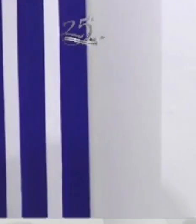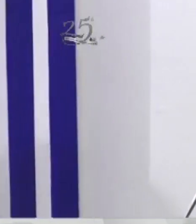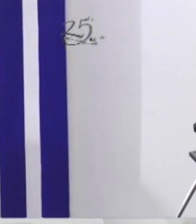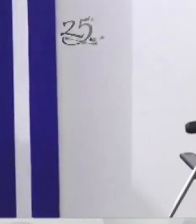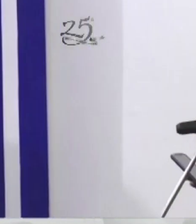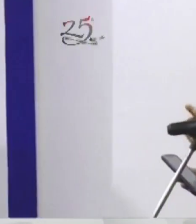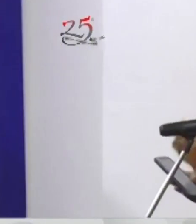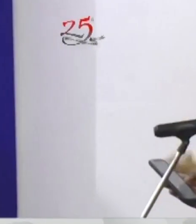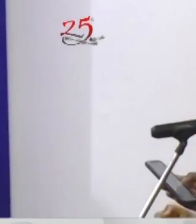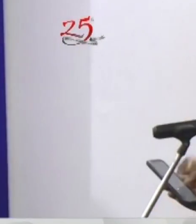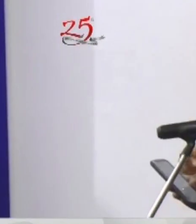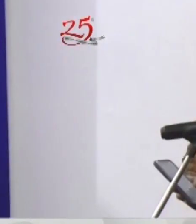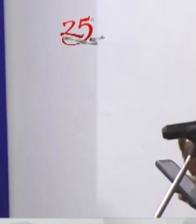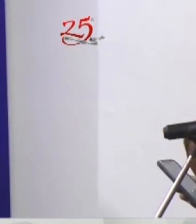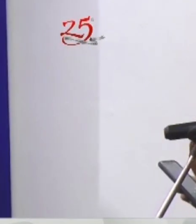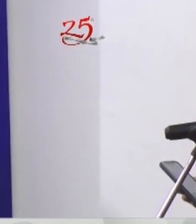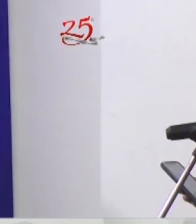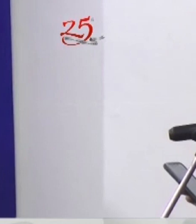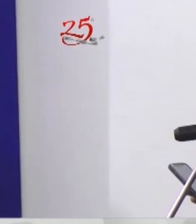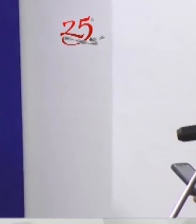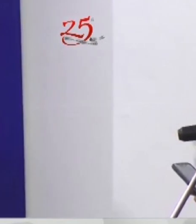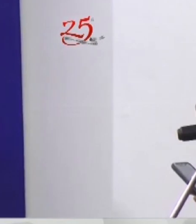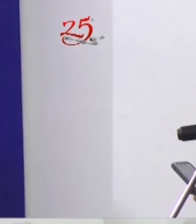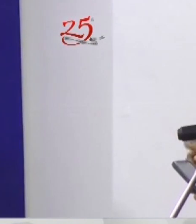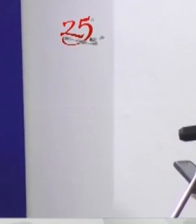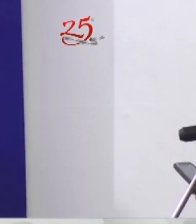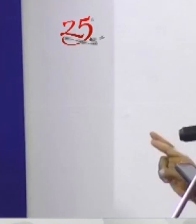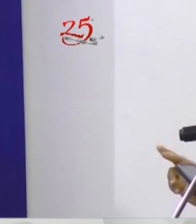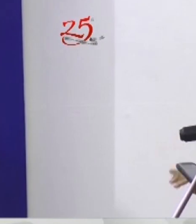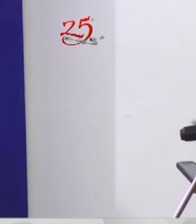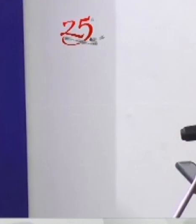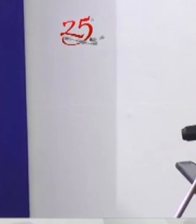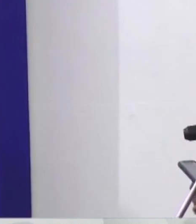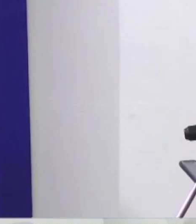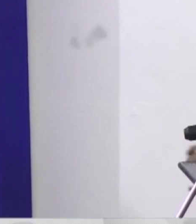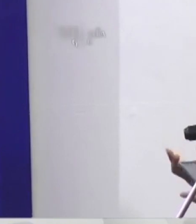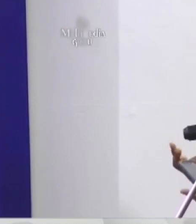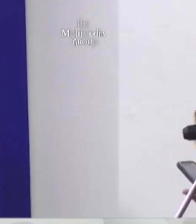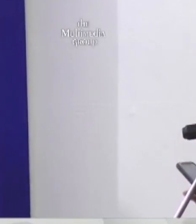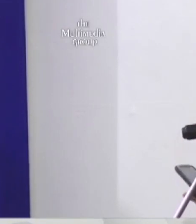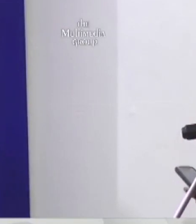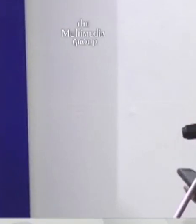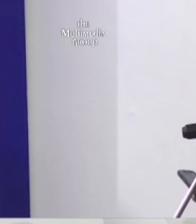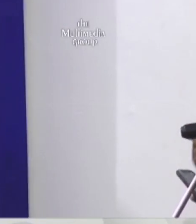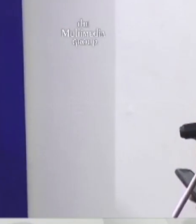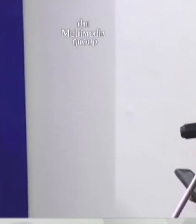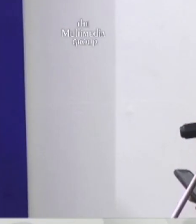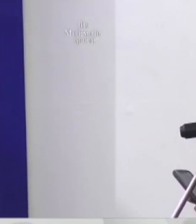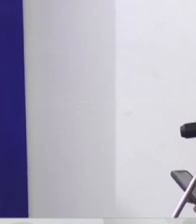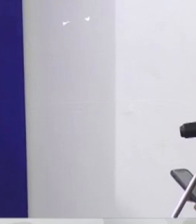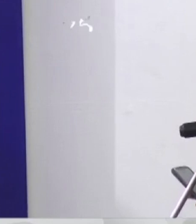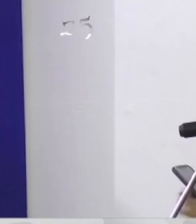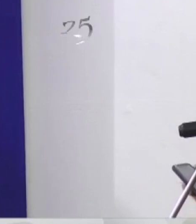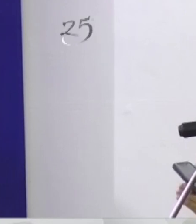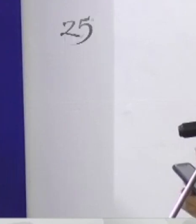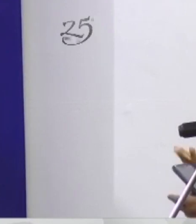on COVID-19 bodies. Do we have the results ready, and how has that helped to change our clinical treatment of